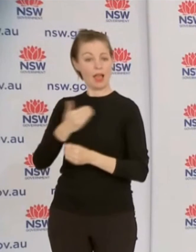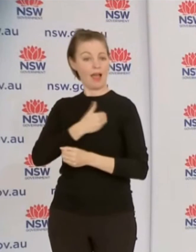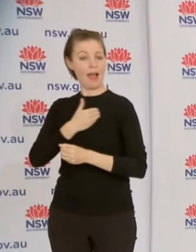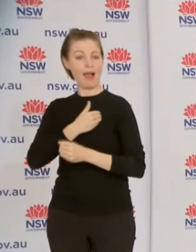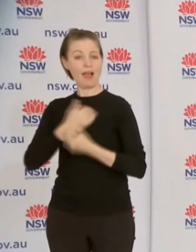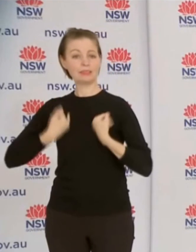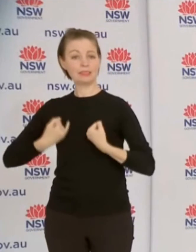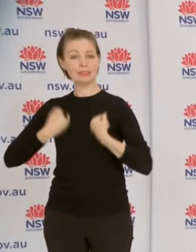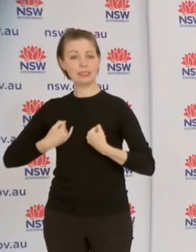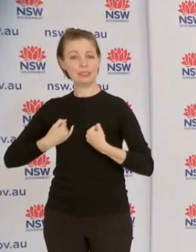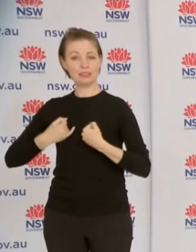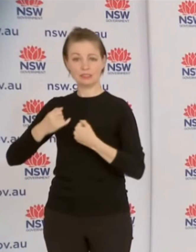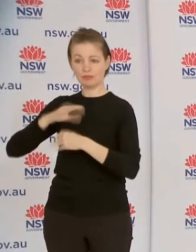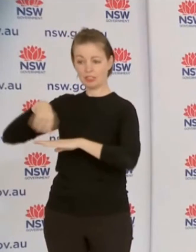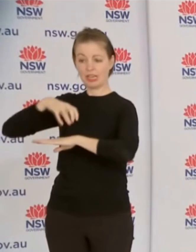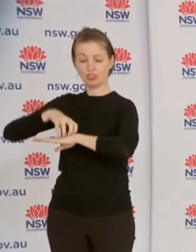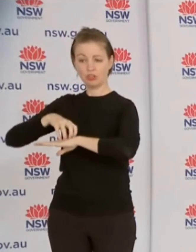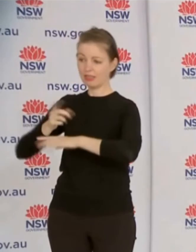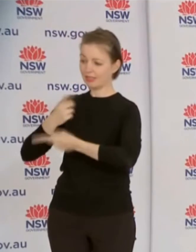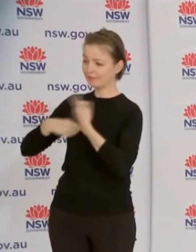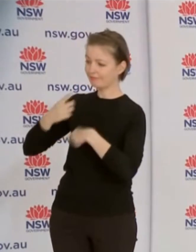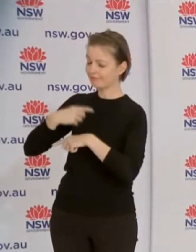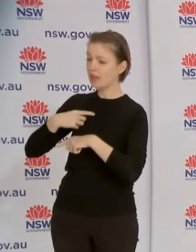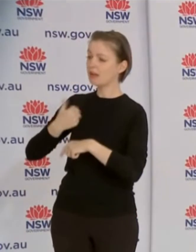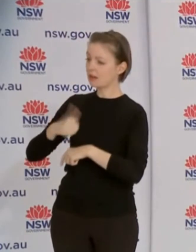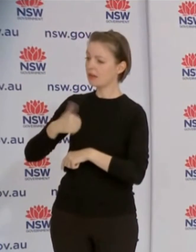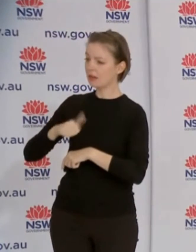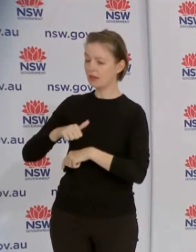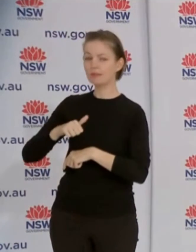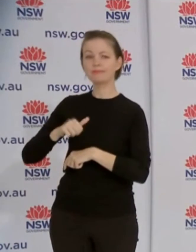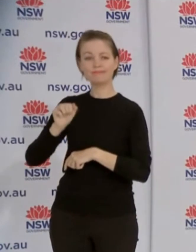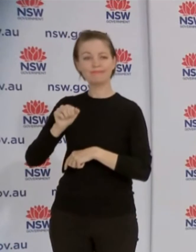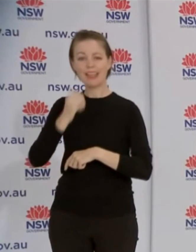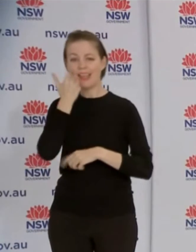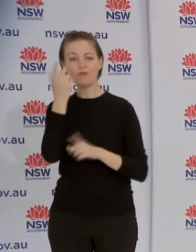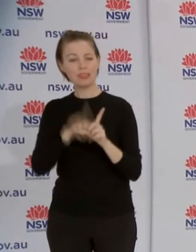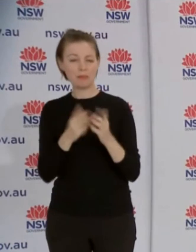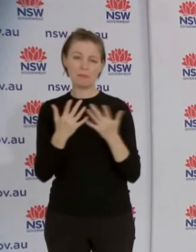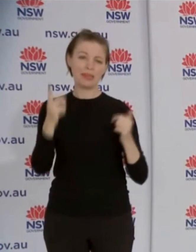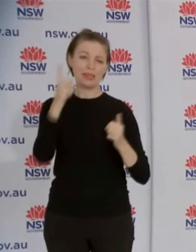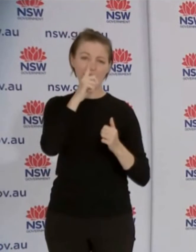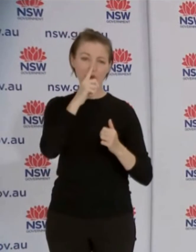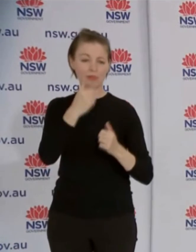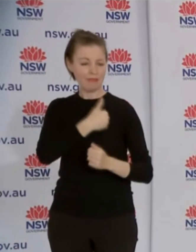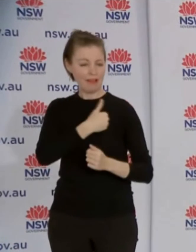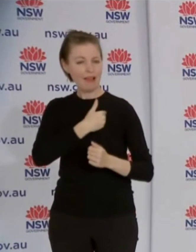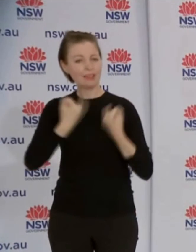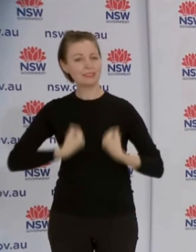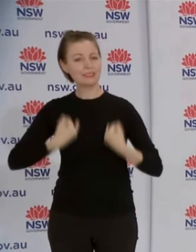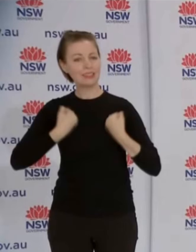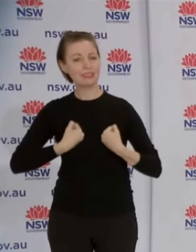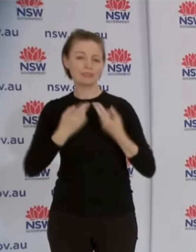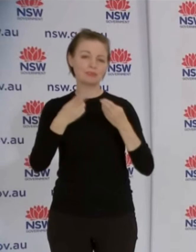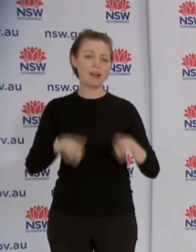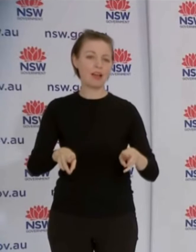disease. Death is horrible, but we also need to put things into perspective, because at the moment there are 8 million citizens